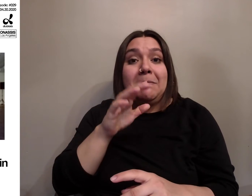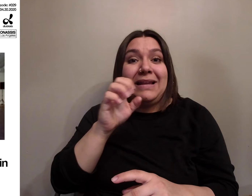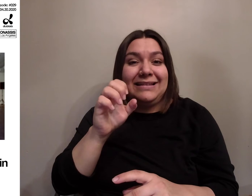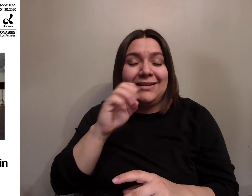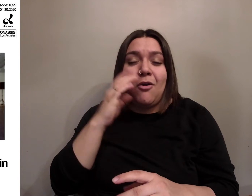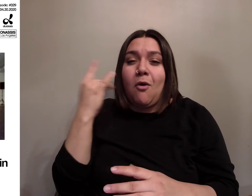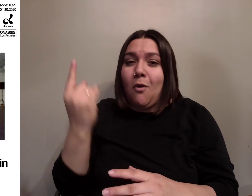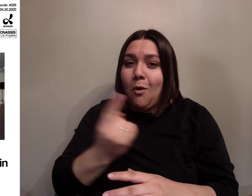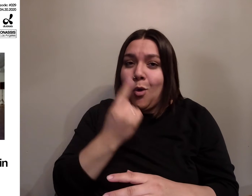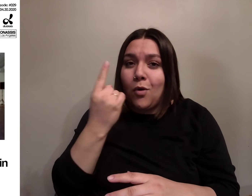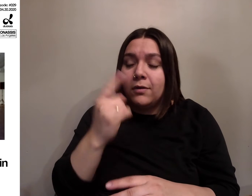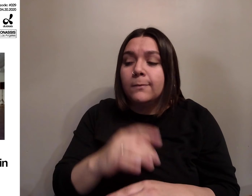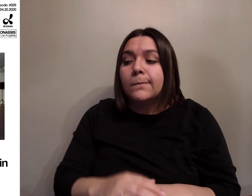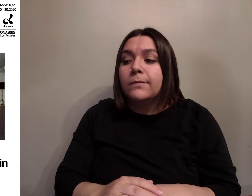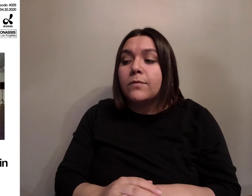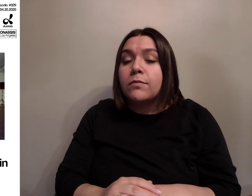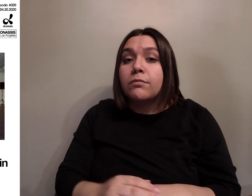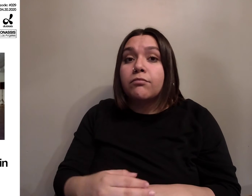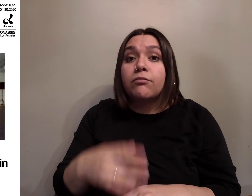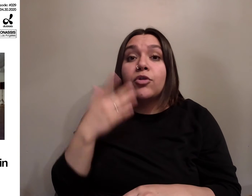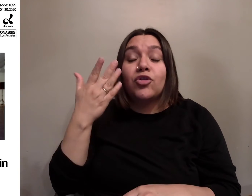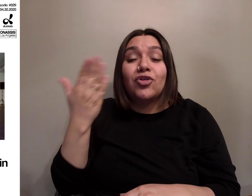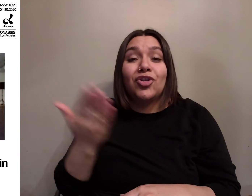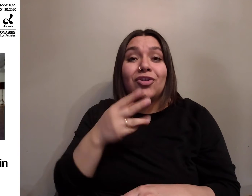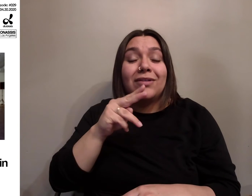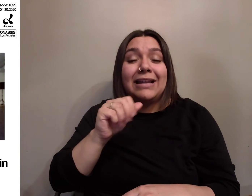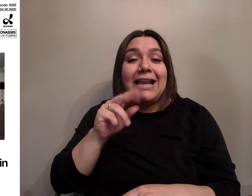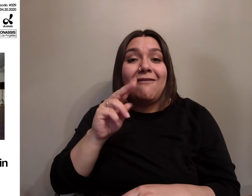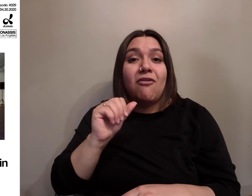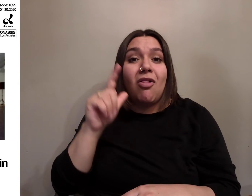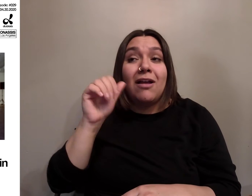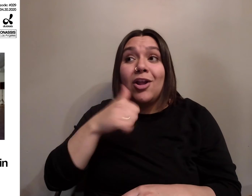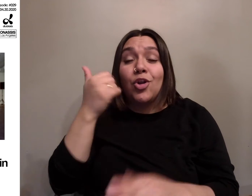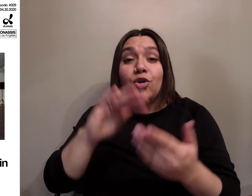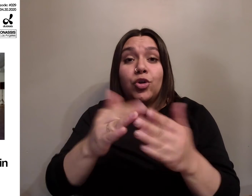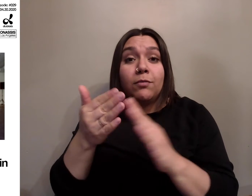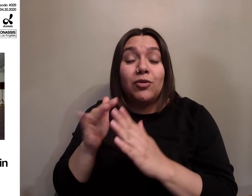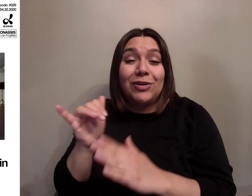and it's not like a monetary exchange.